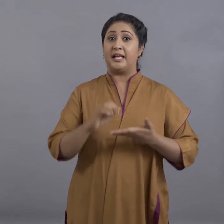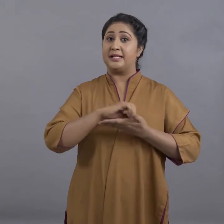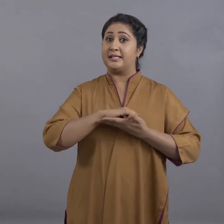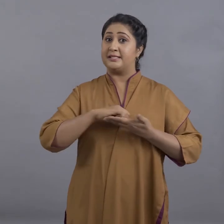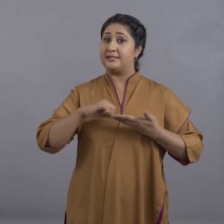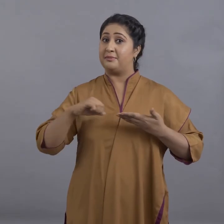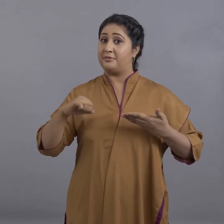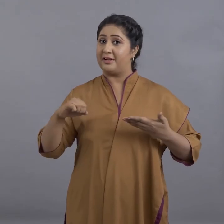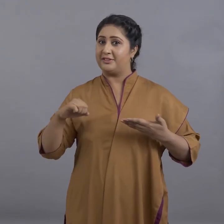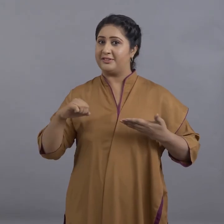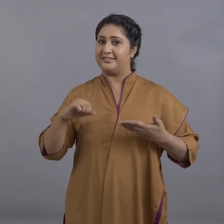Subtraction.